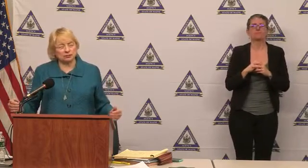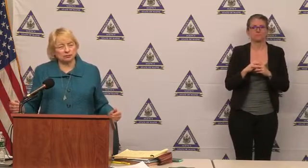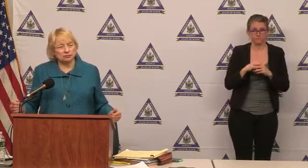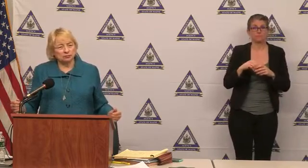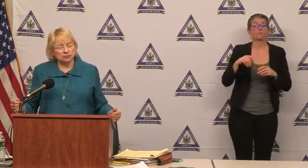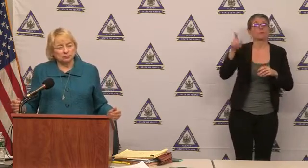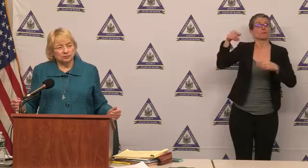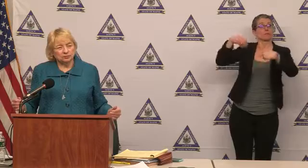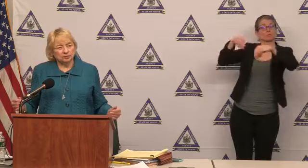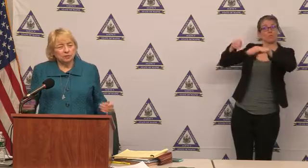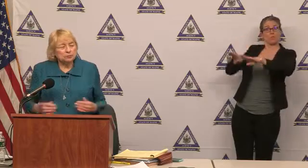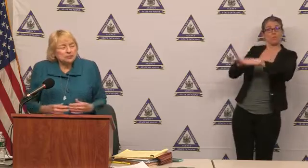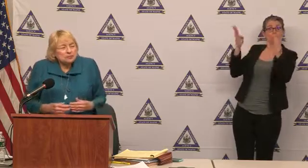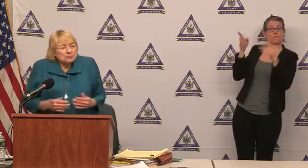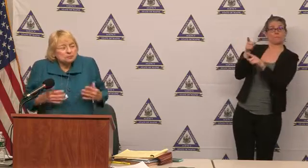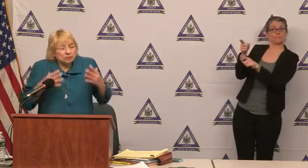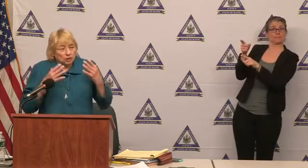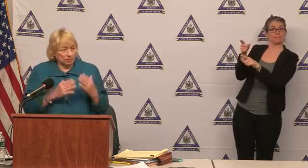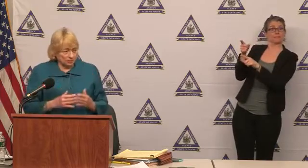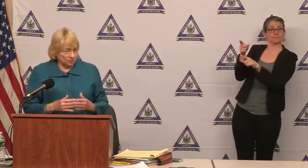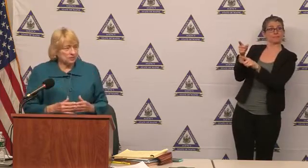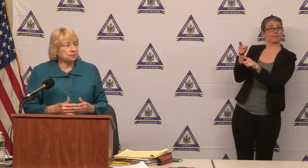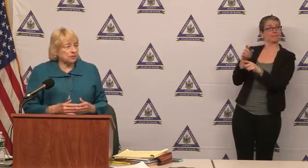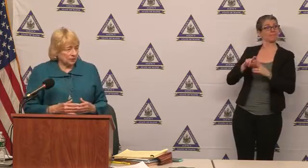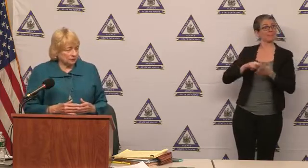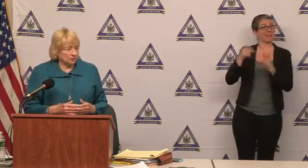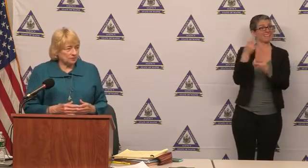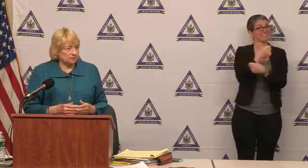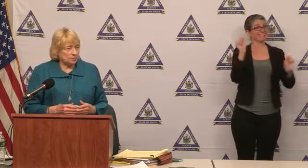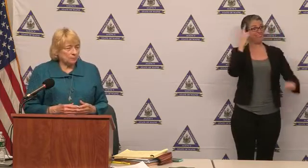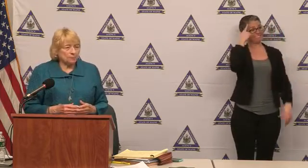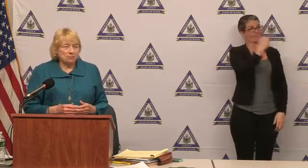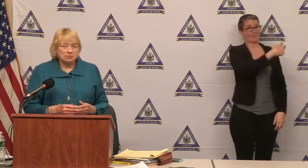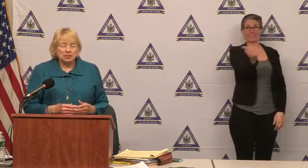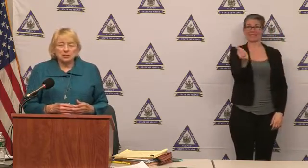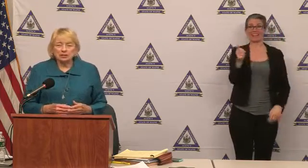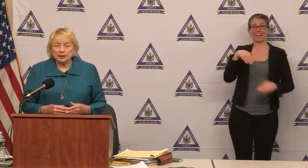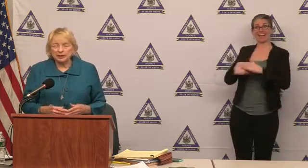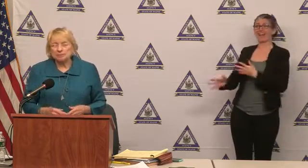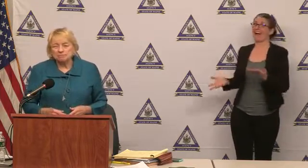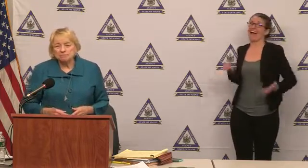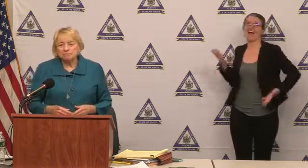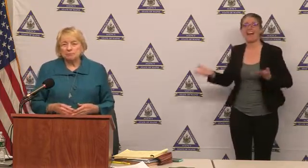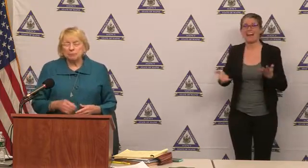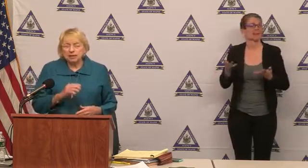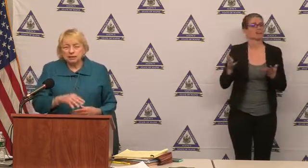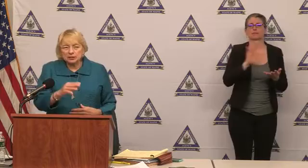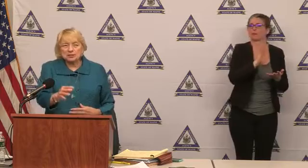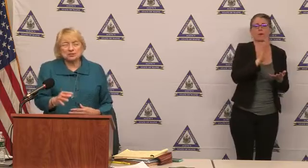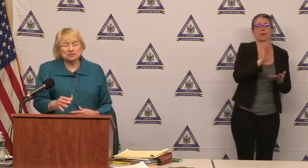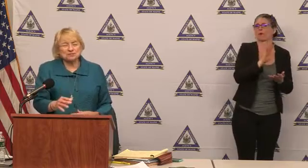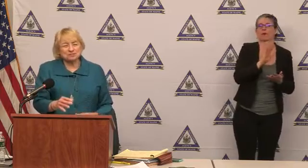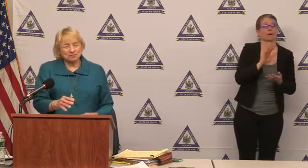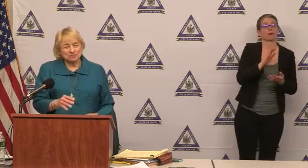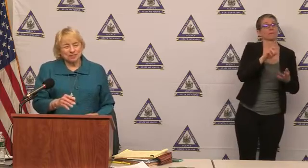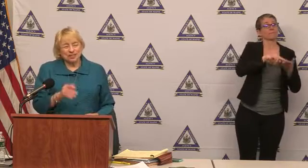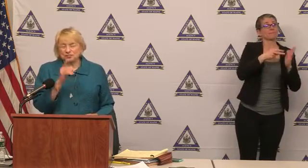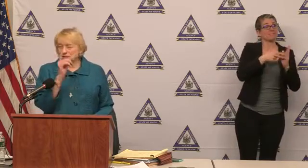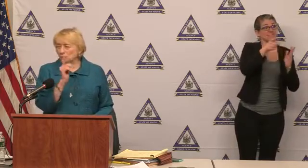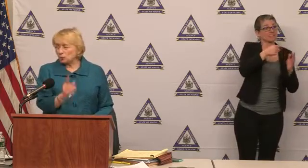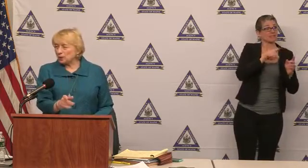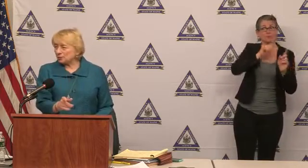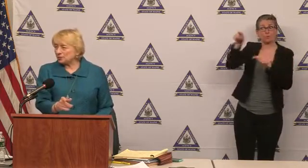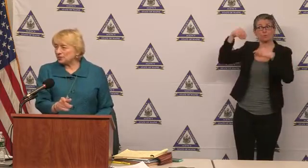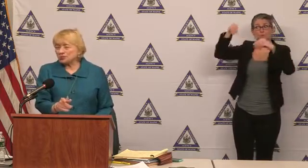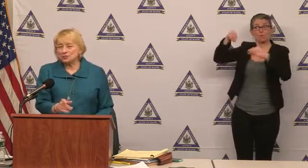there. It means common sense practices, like make a list and